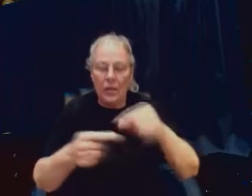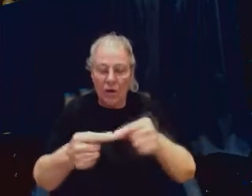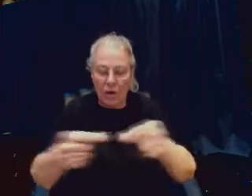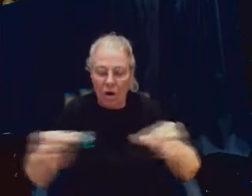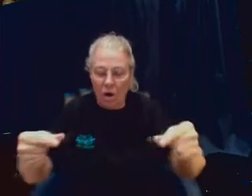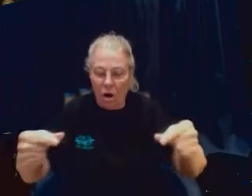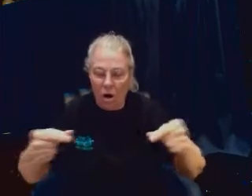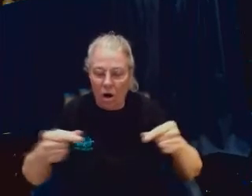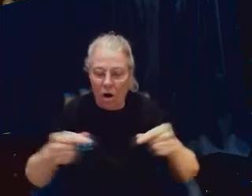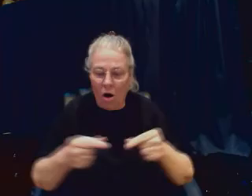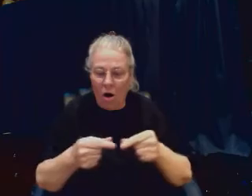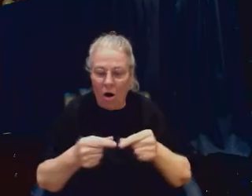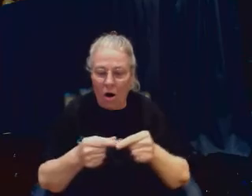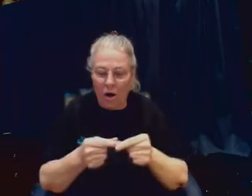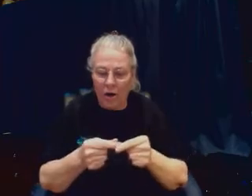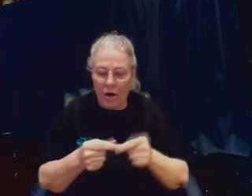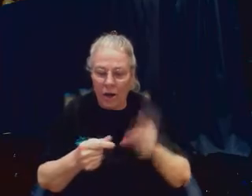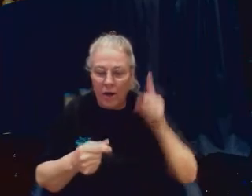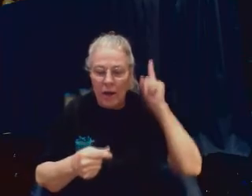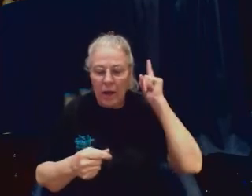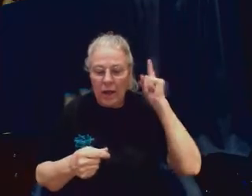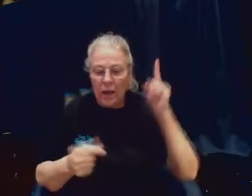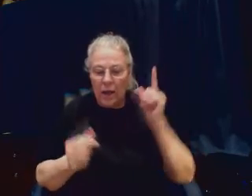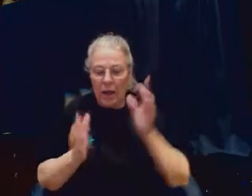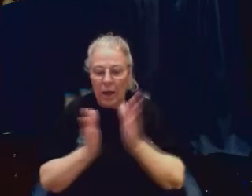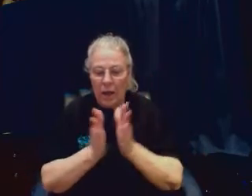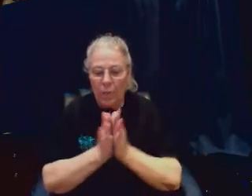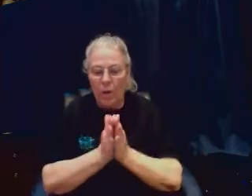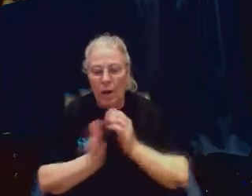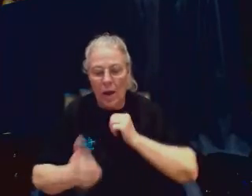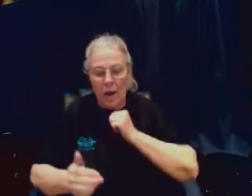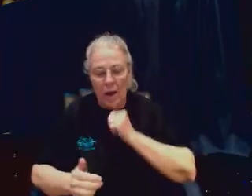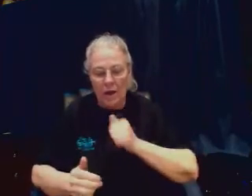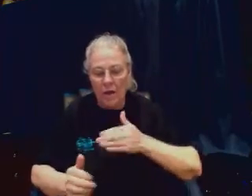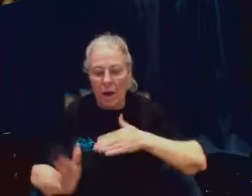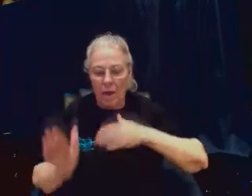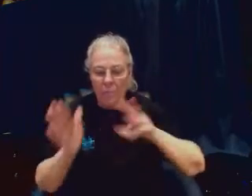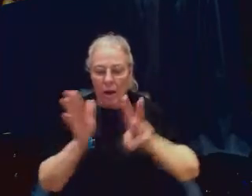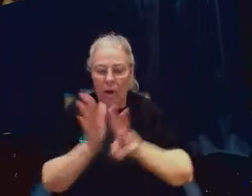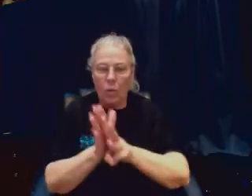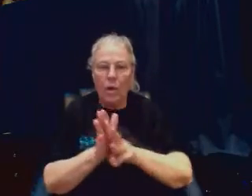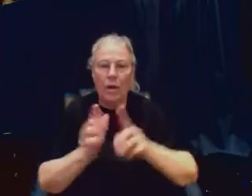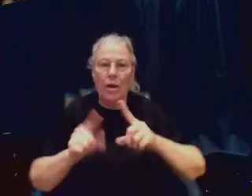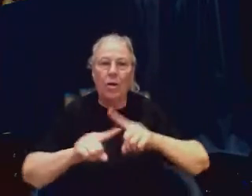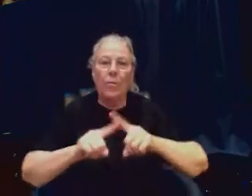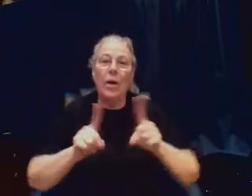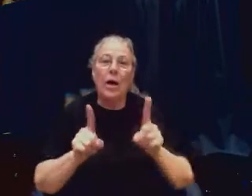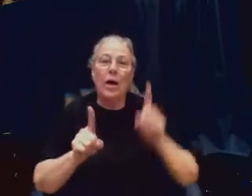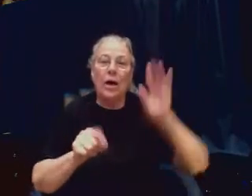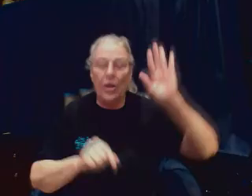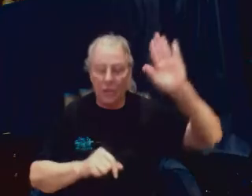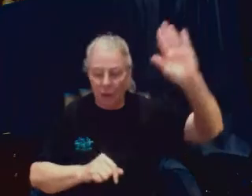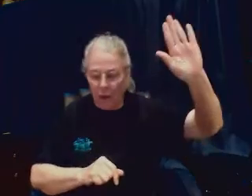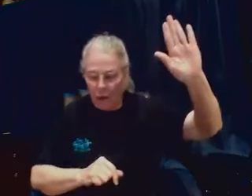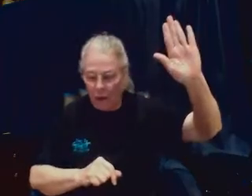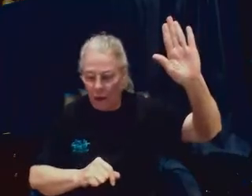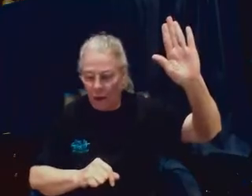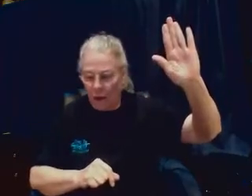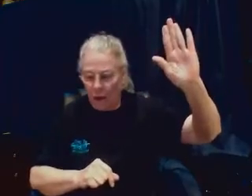the garden. He prayed, not my will but